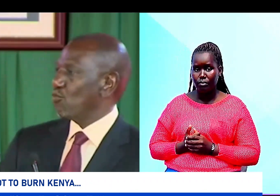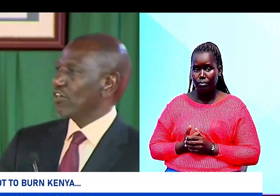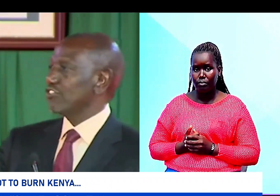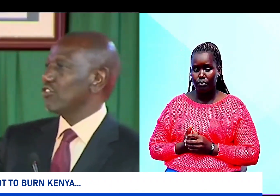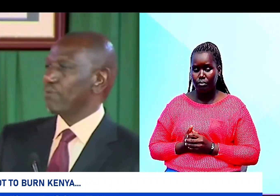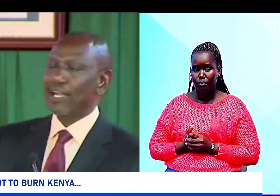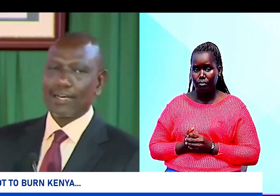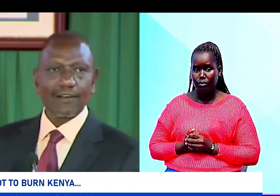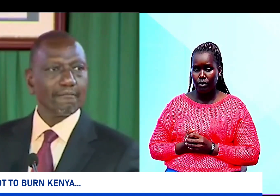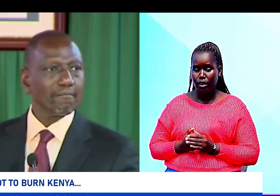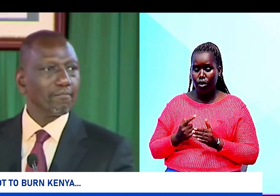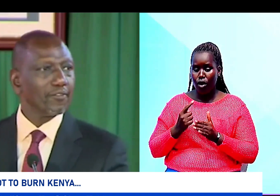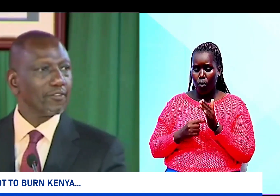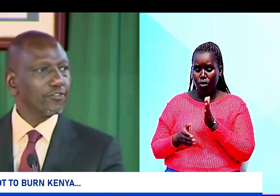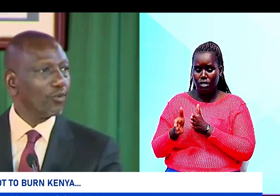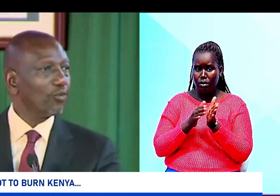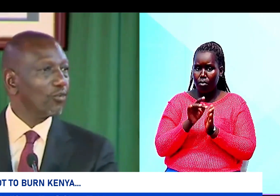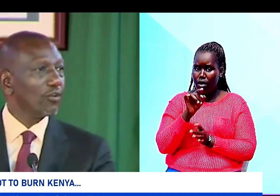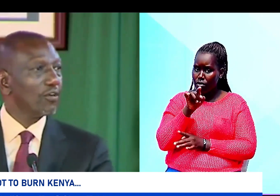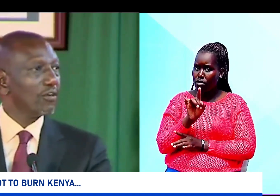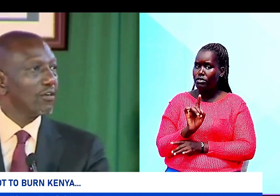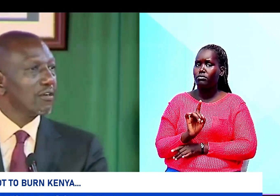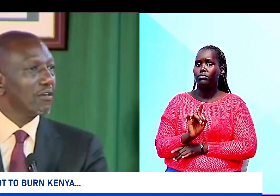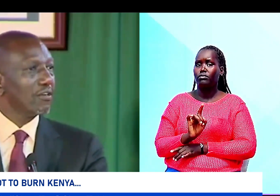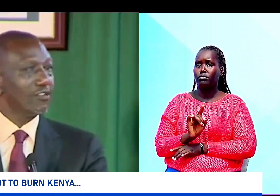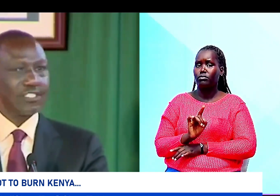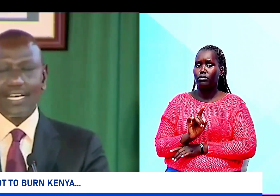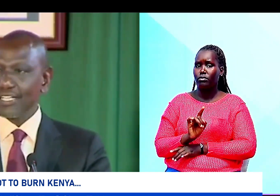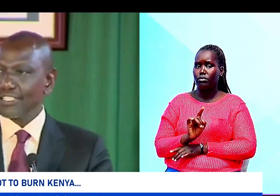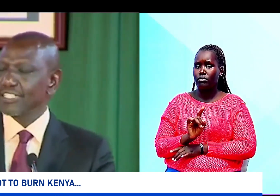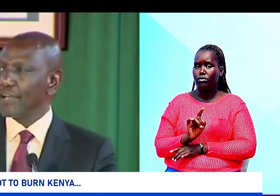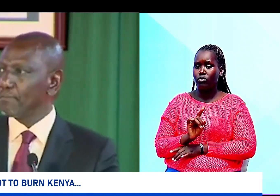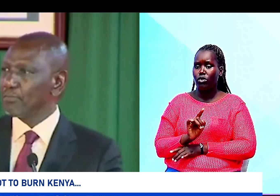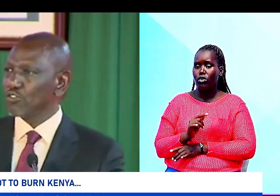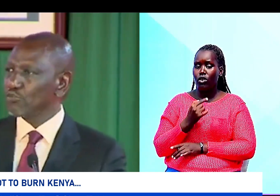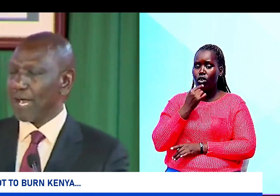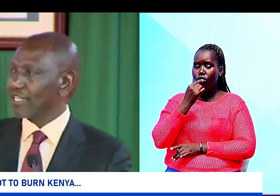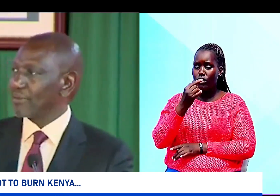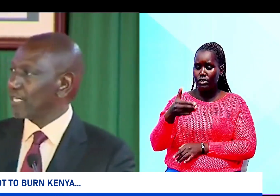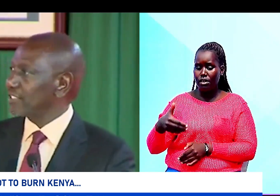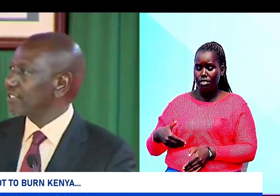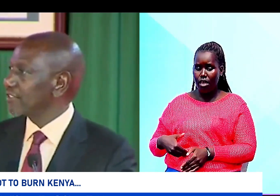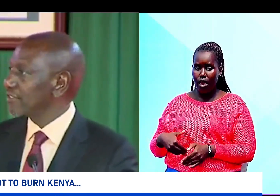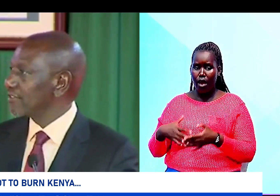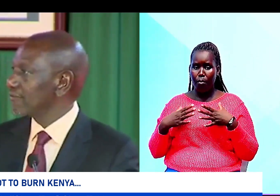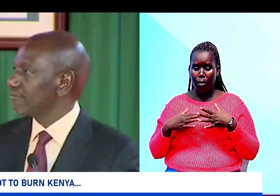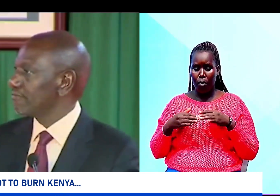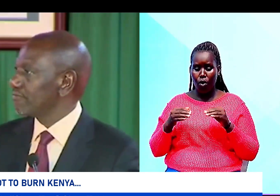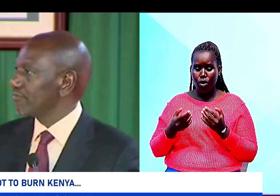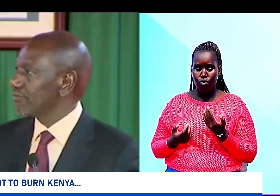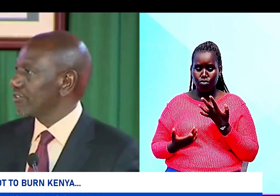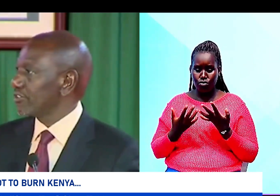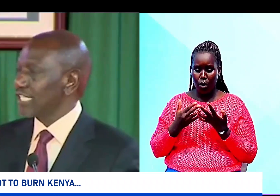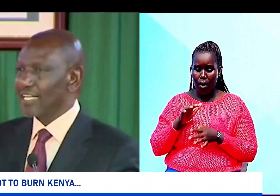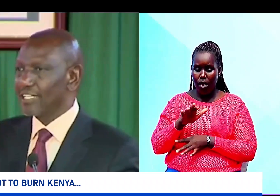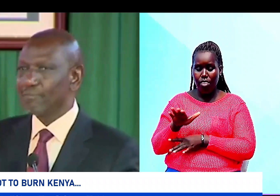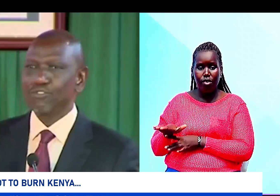What is your plan? So, you're telling these young people to burn the place. You're telling them to